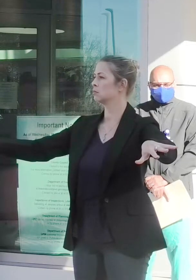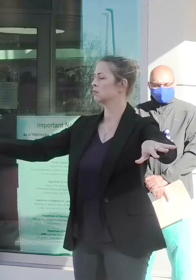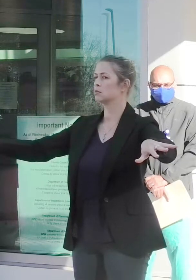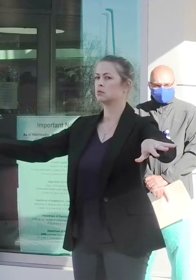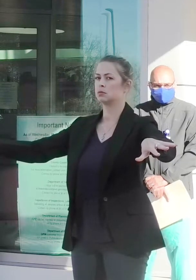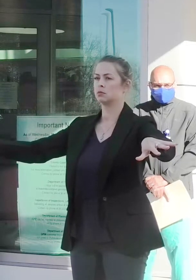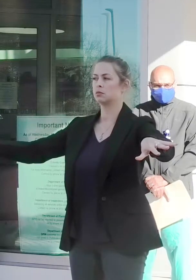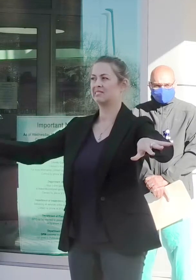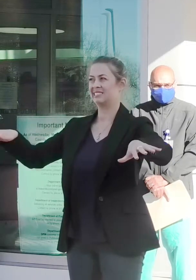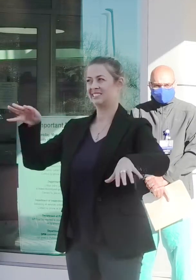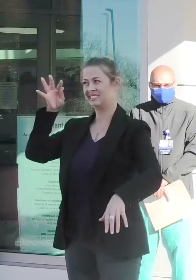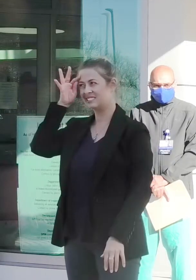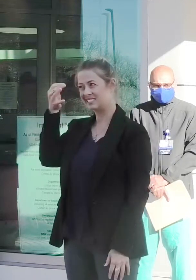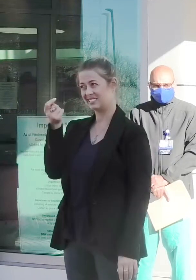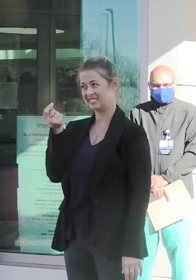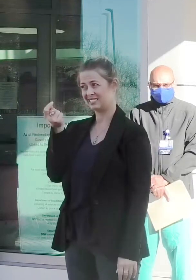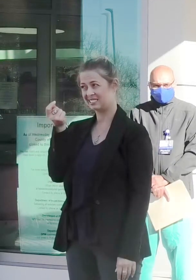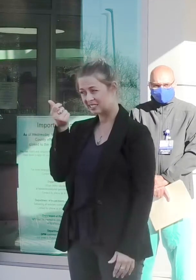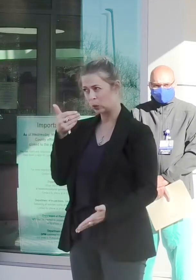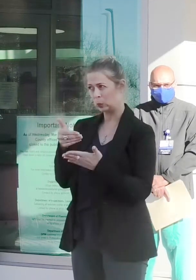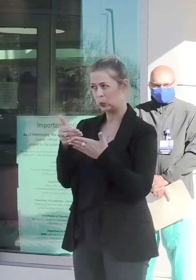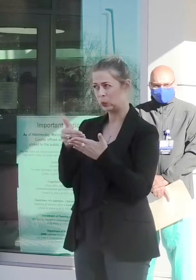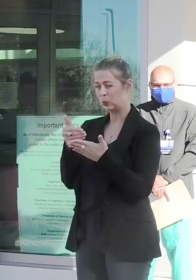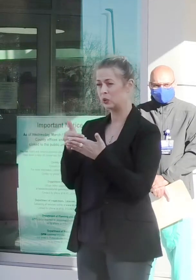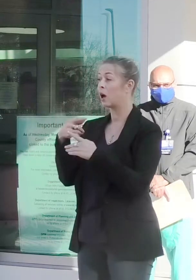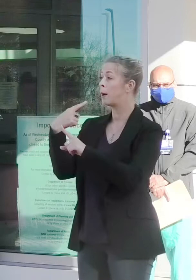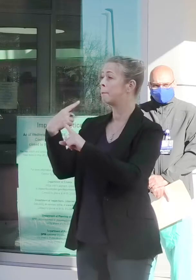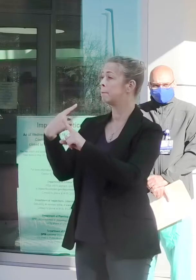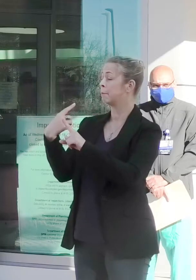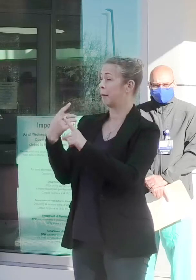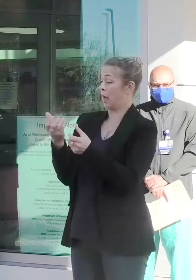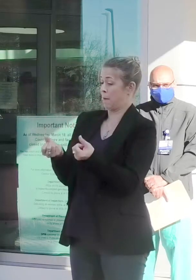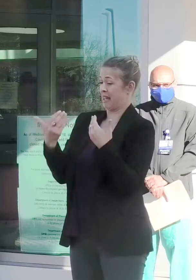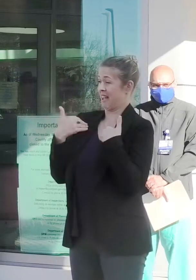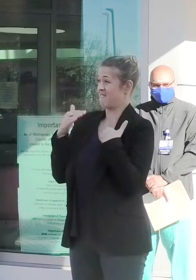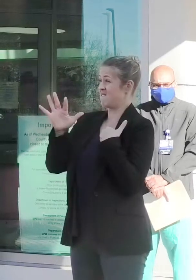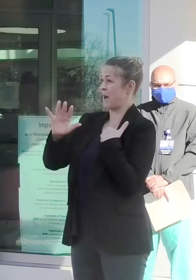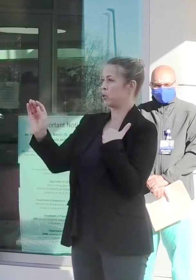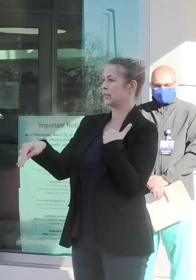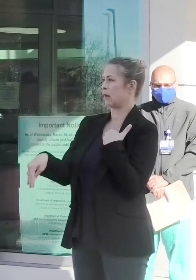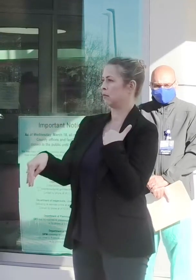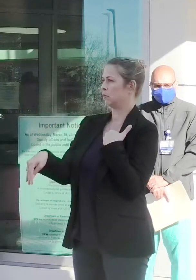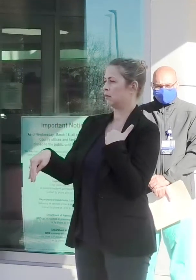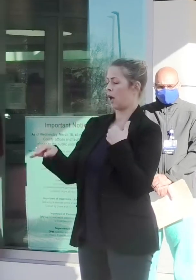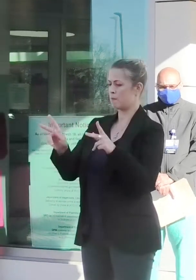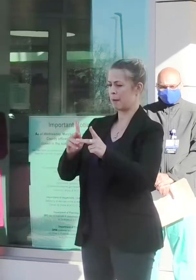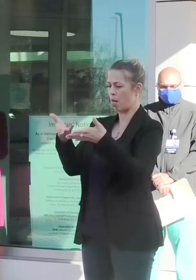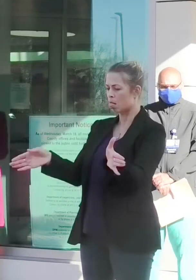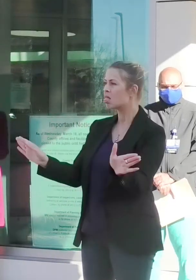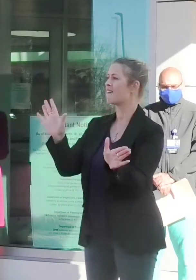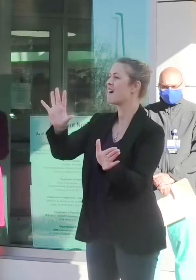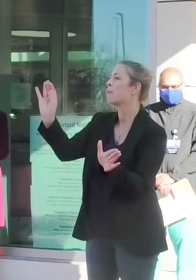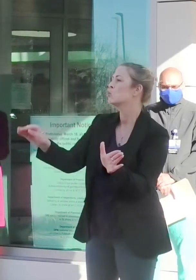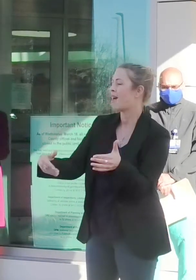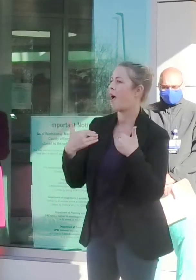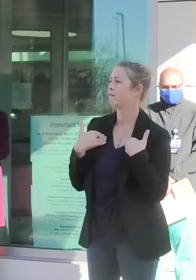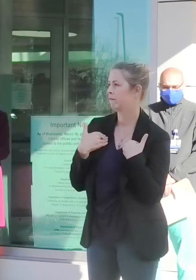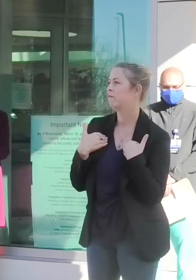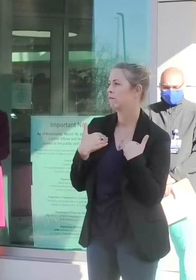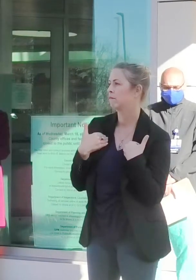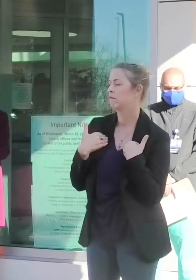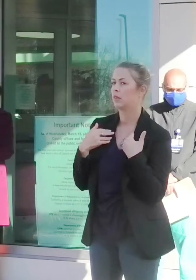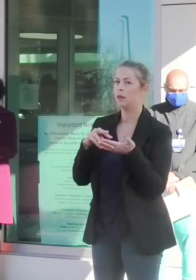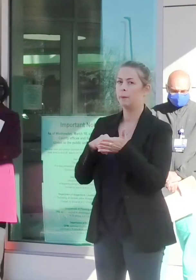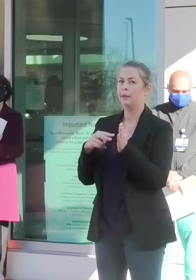This weekend, our positivity rate also reached 5%, another indicator that we are now at a